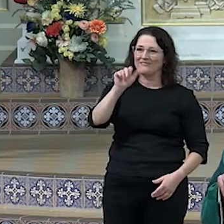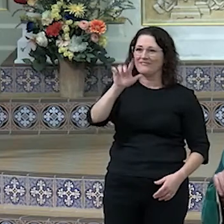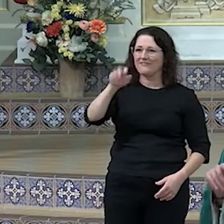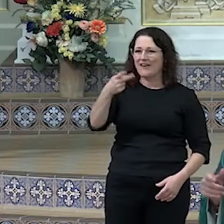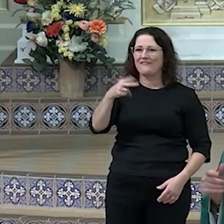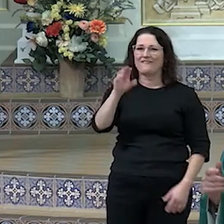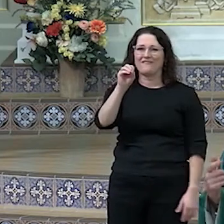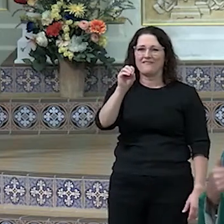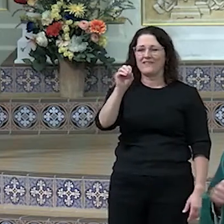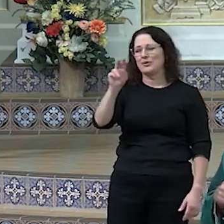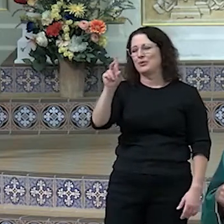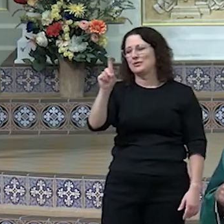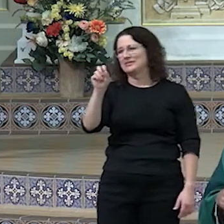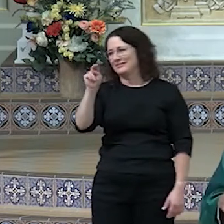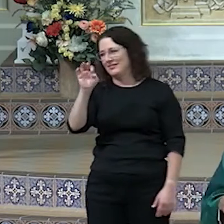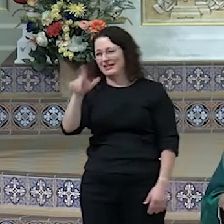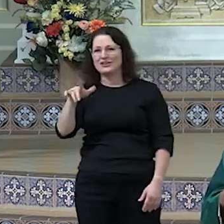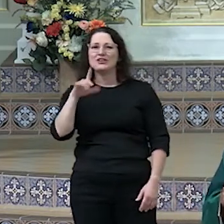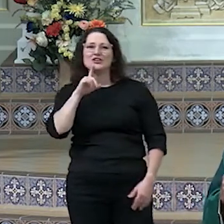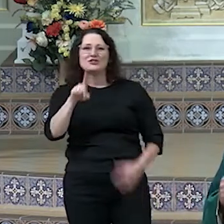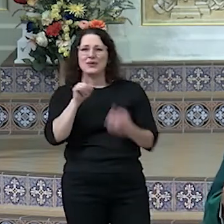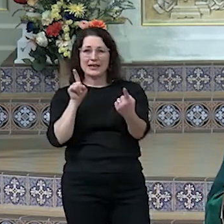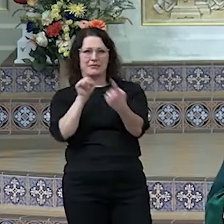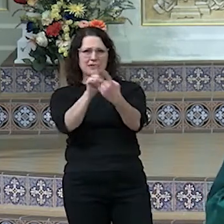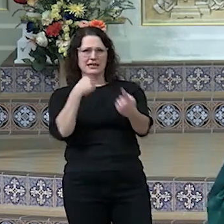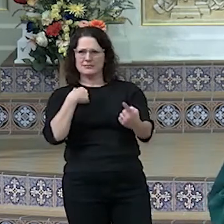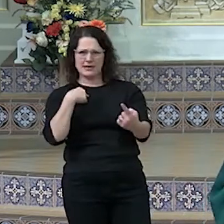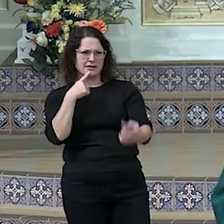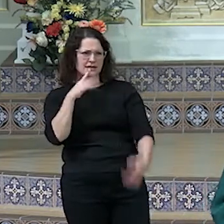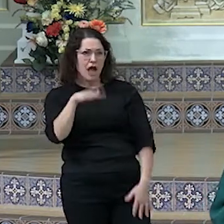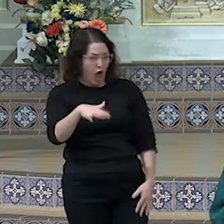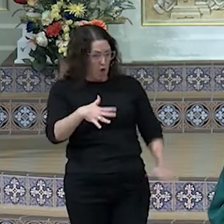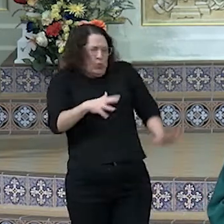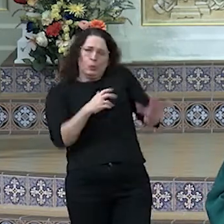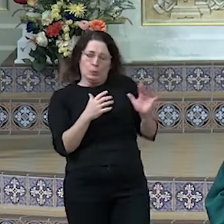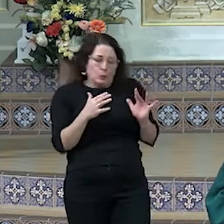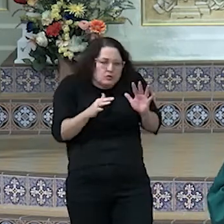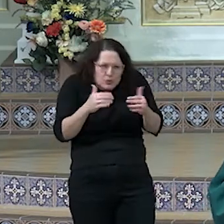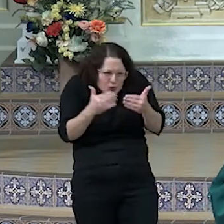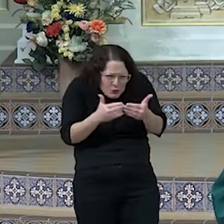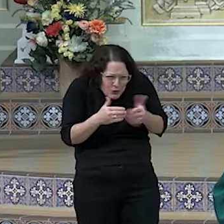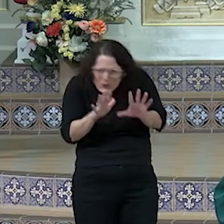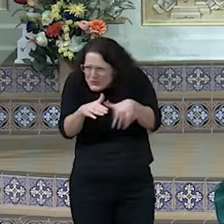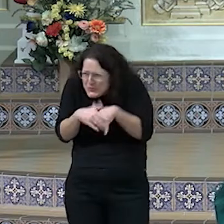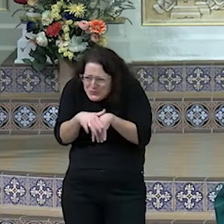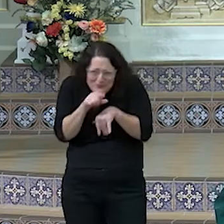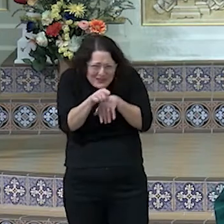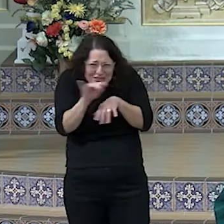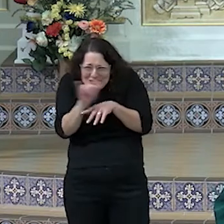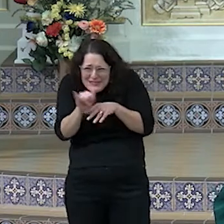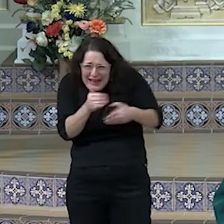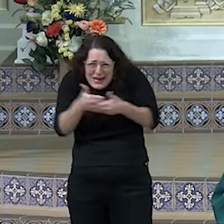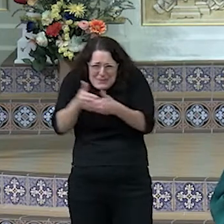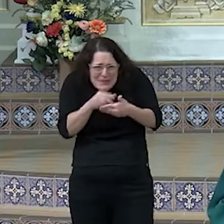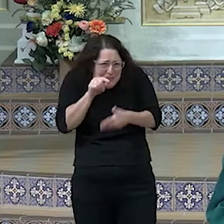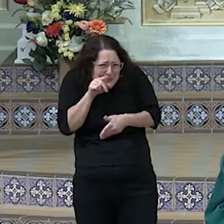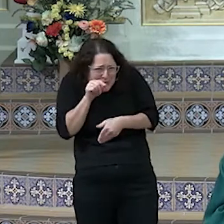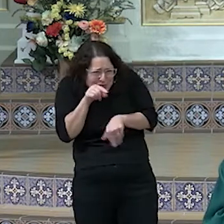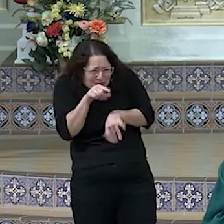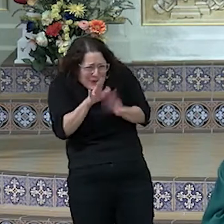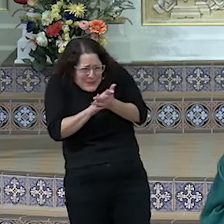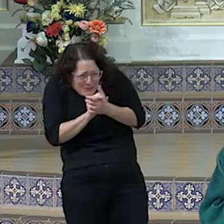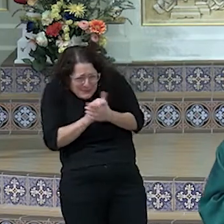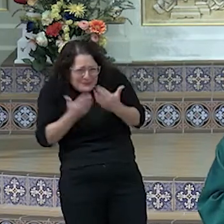So he greets me and he says, oh, you look like a baby bird.